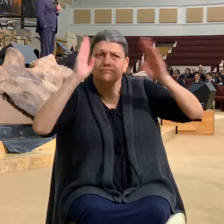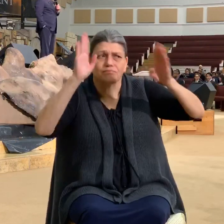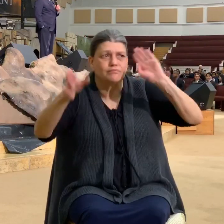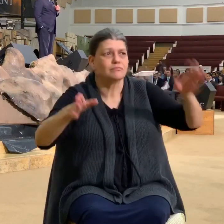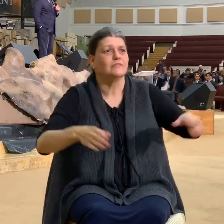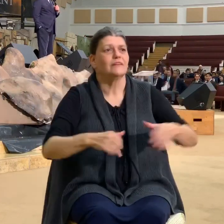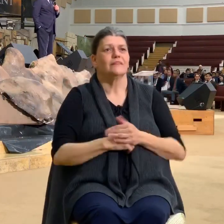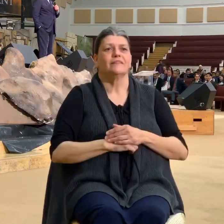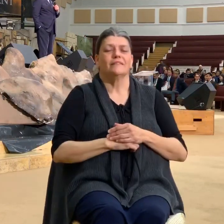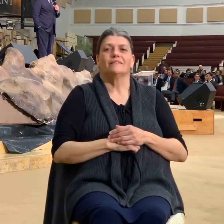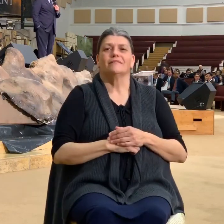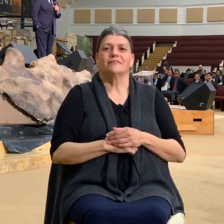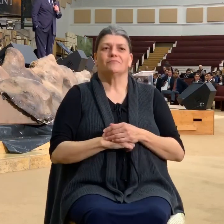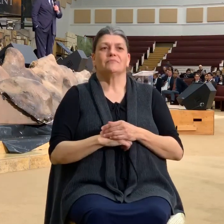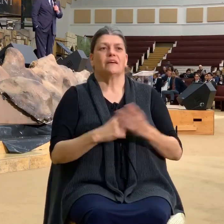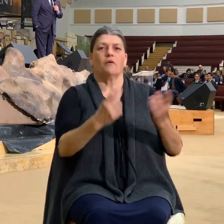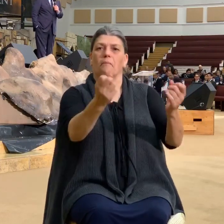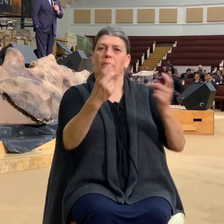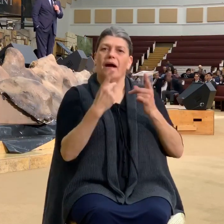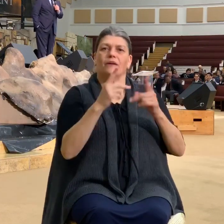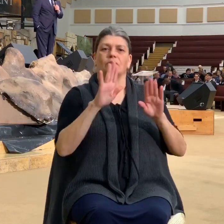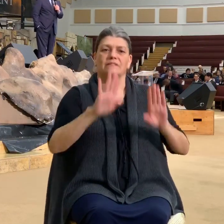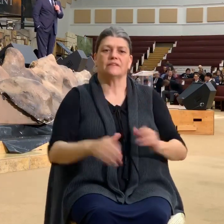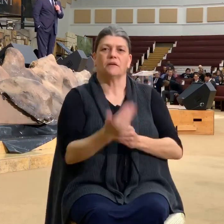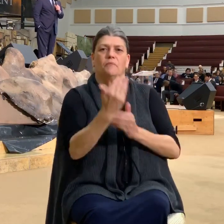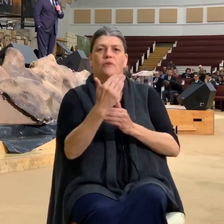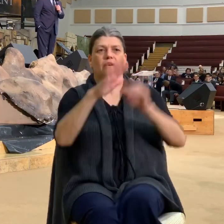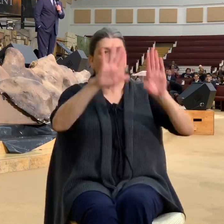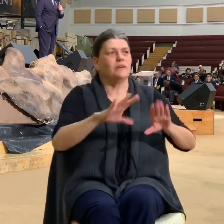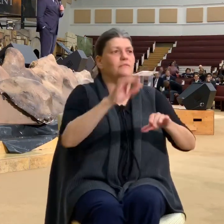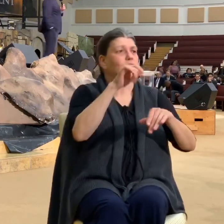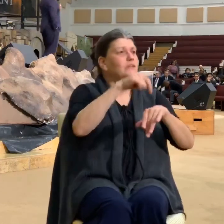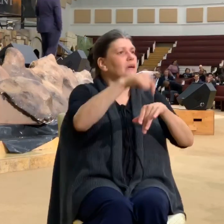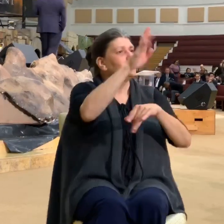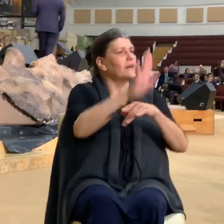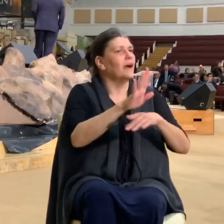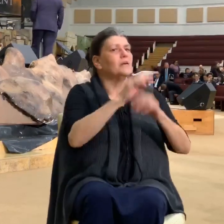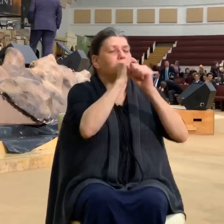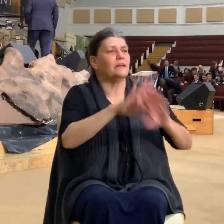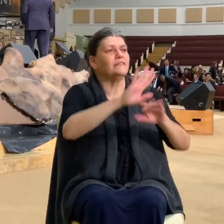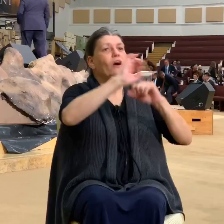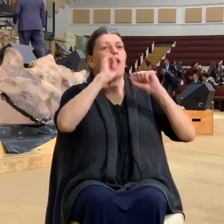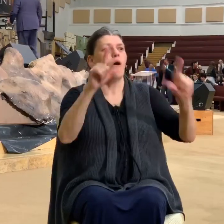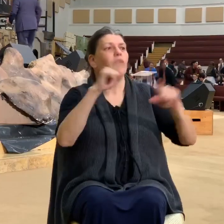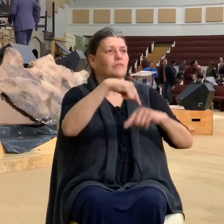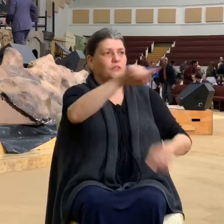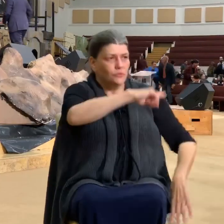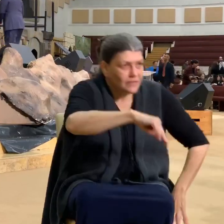Let's come back here Sunday morning, and let's have a wonderful time. God bless all of you.